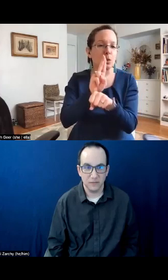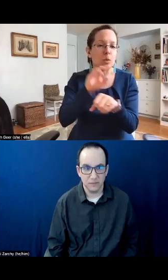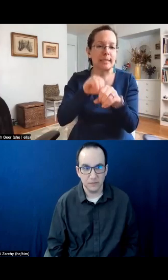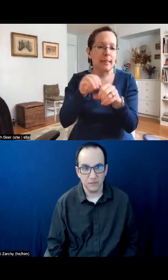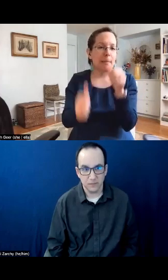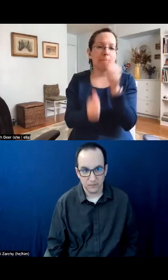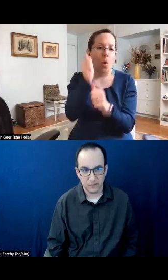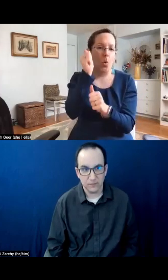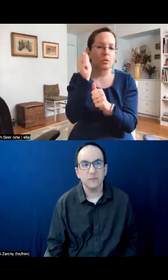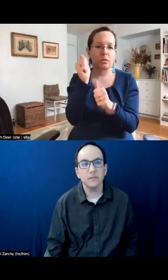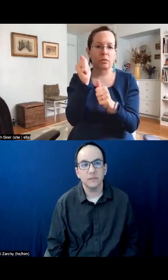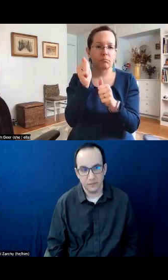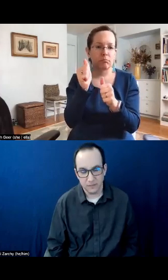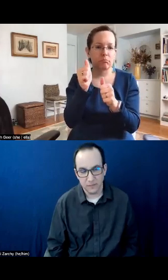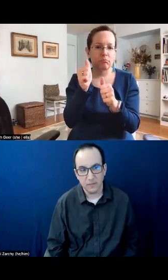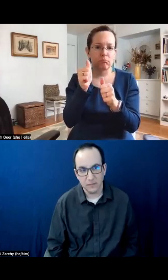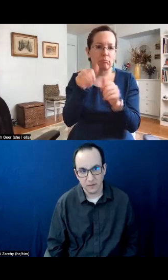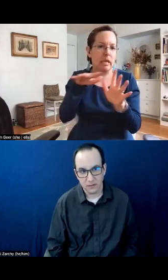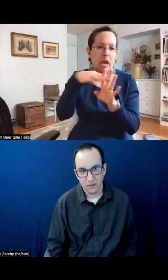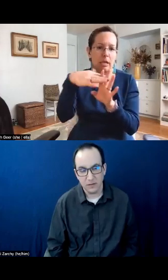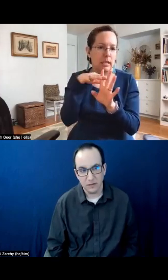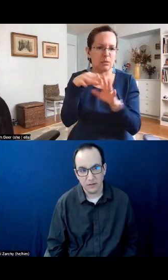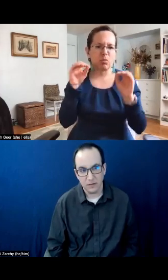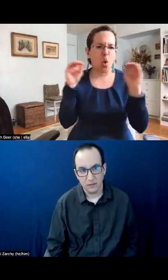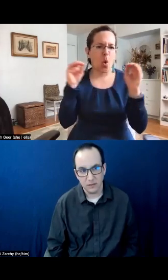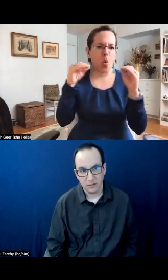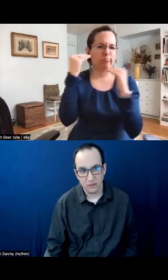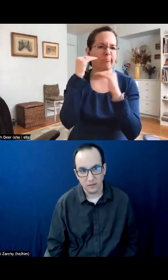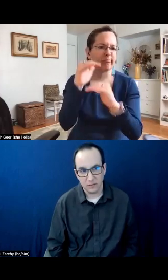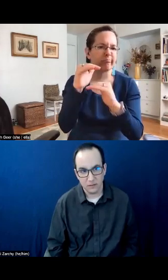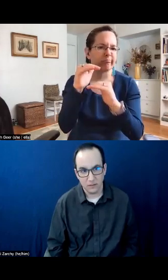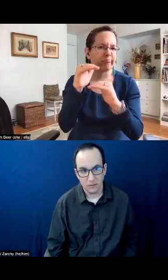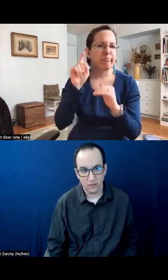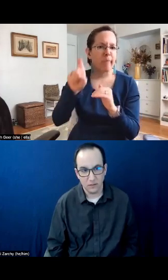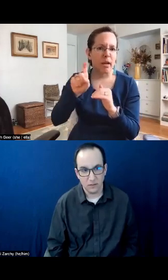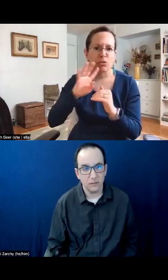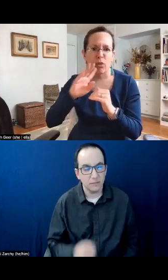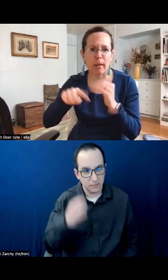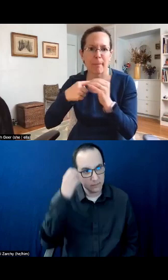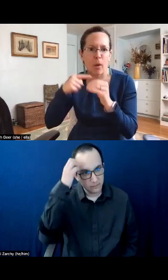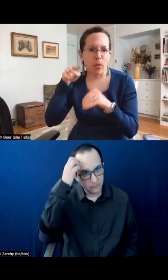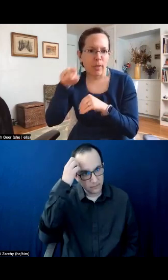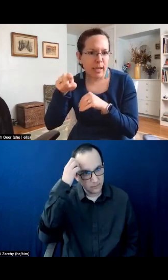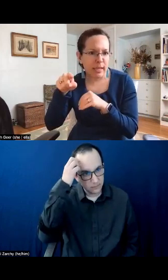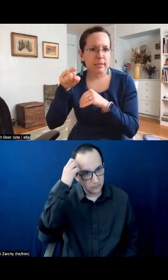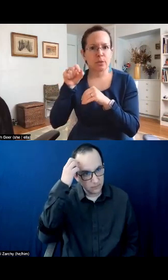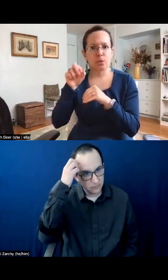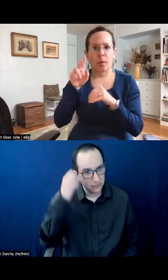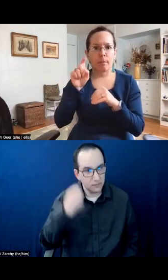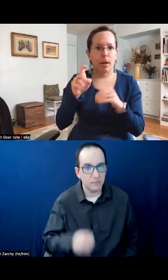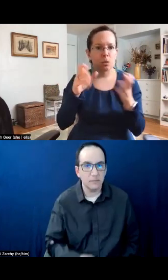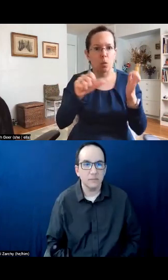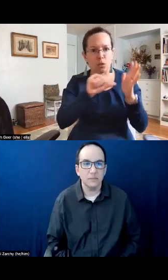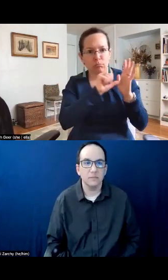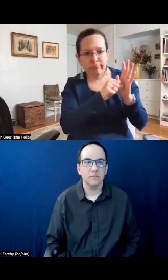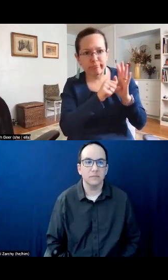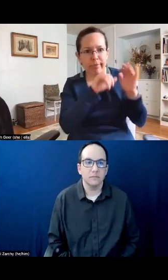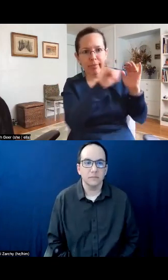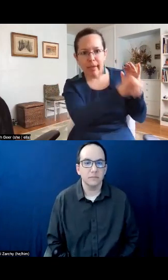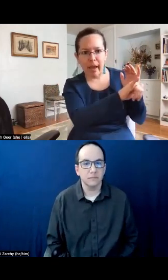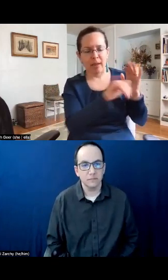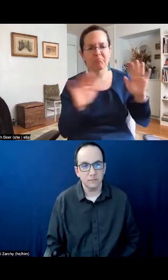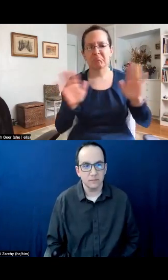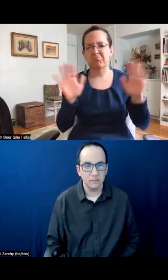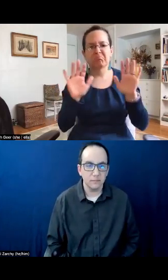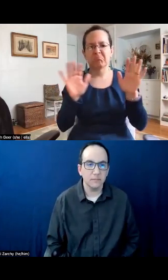share? Yes, they're able to use it in the most contexts, right? There's very little limit about how